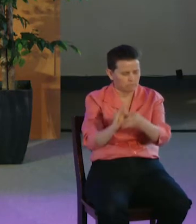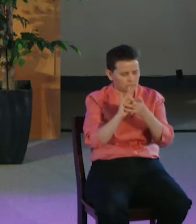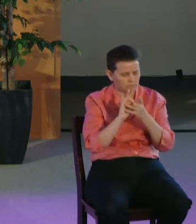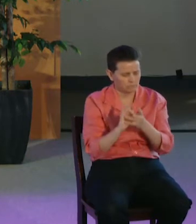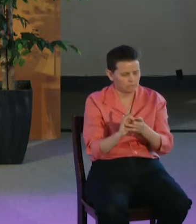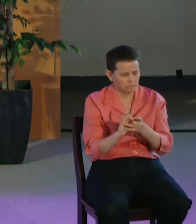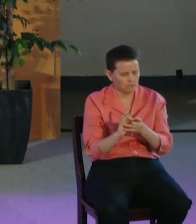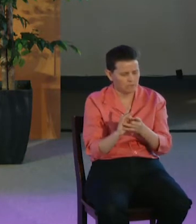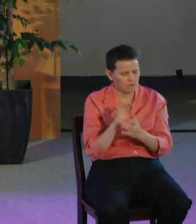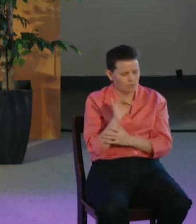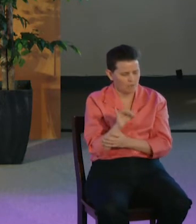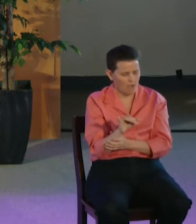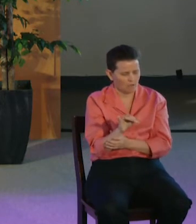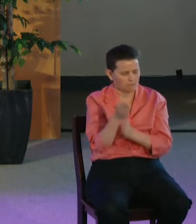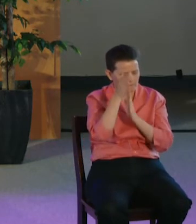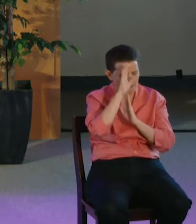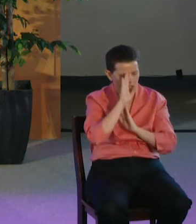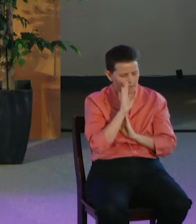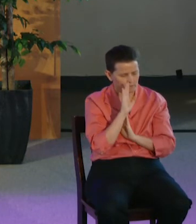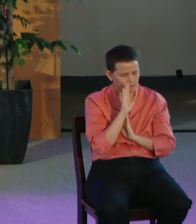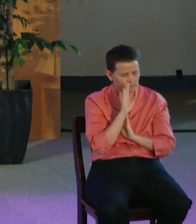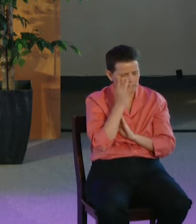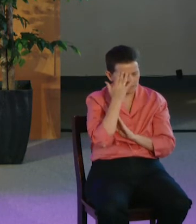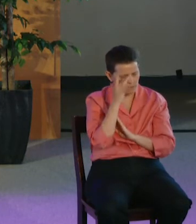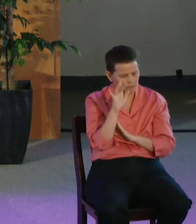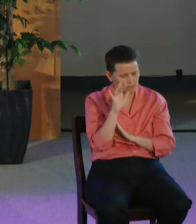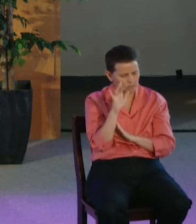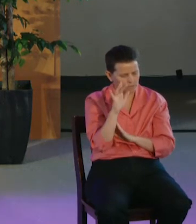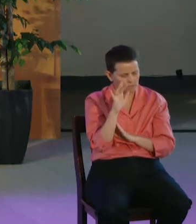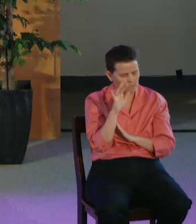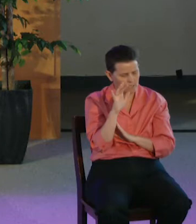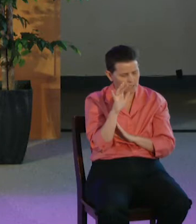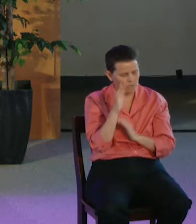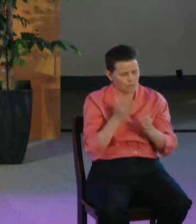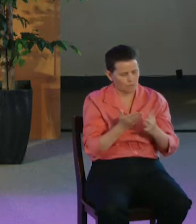simply be still and know.